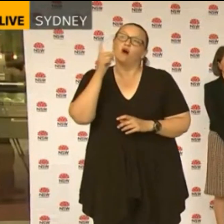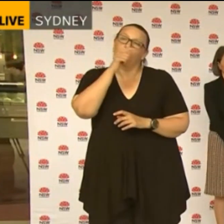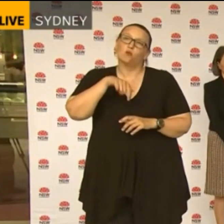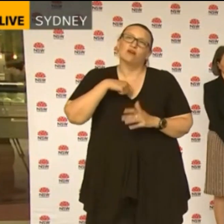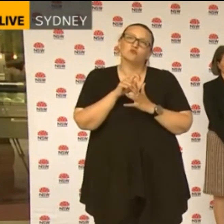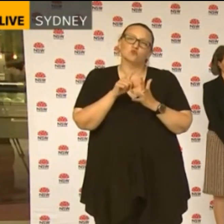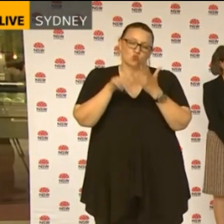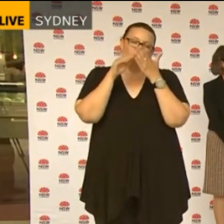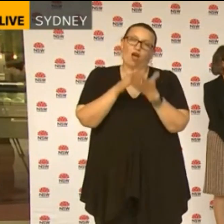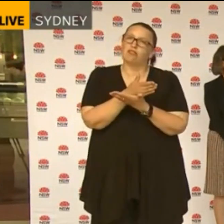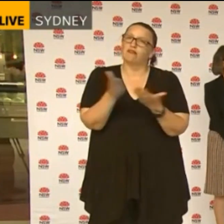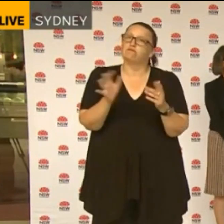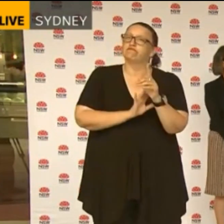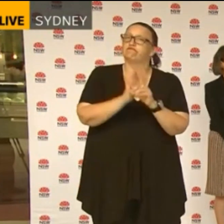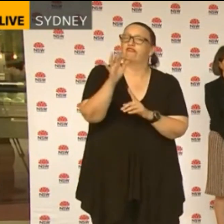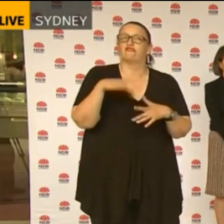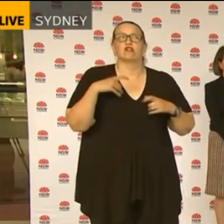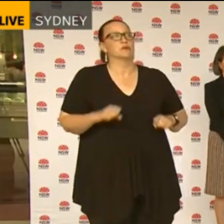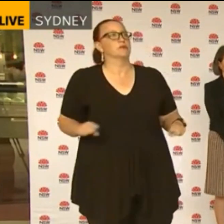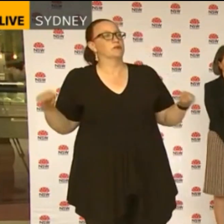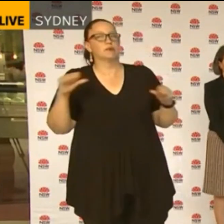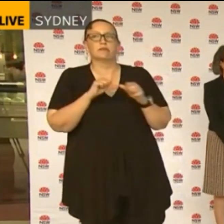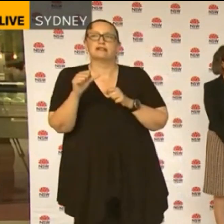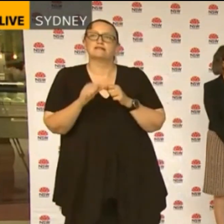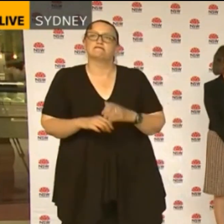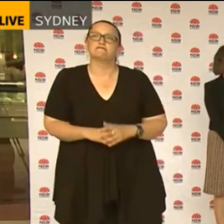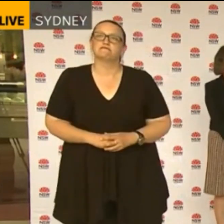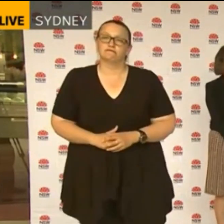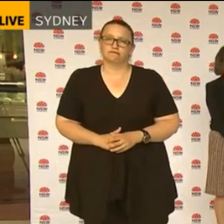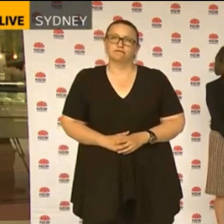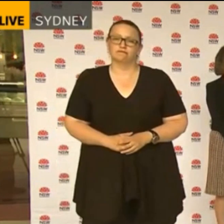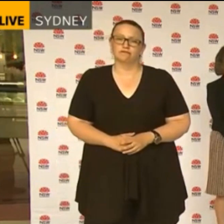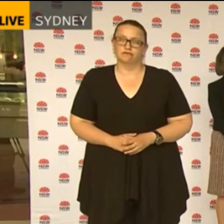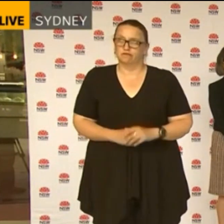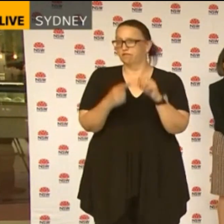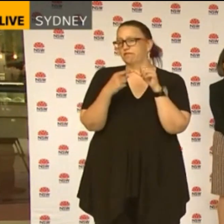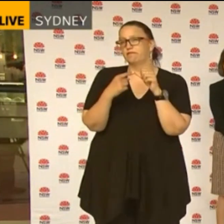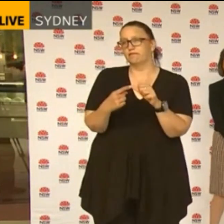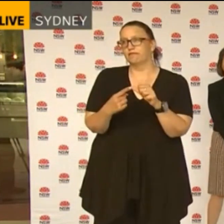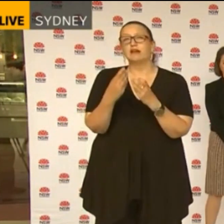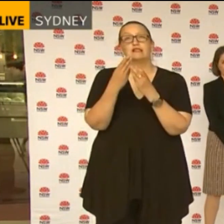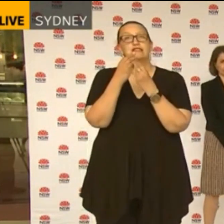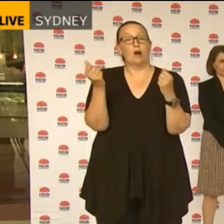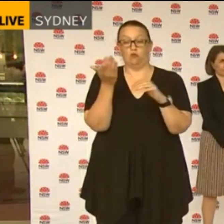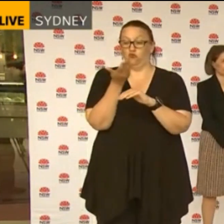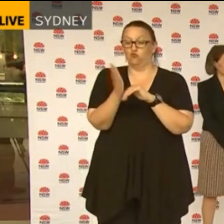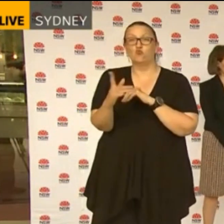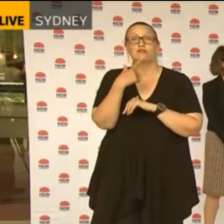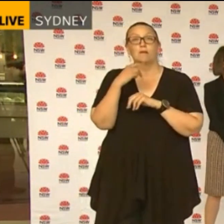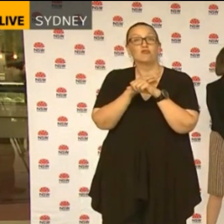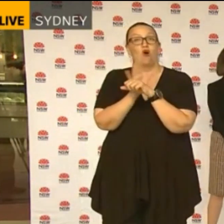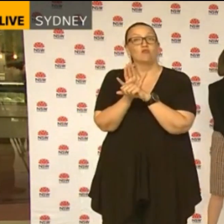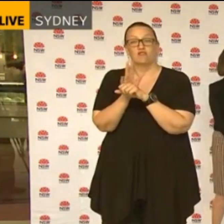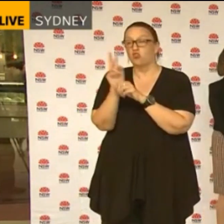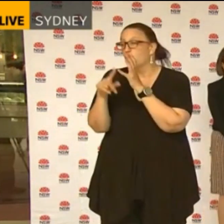concern have required extra care to make sure the virus and its variants don't leak out into the community.